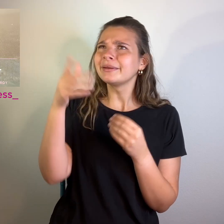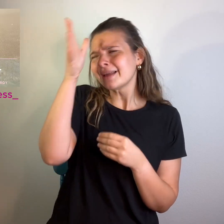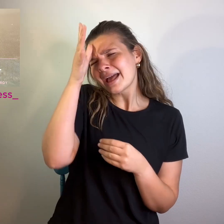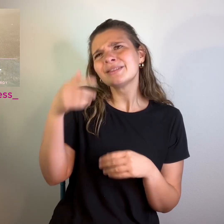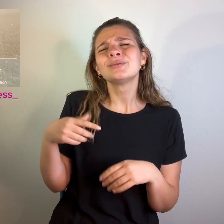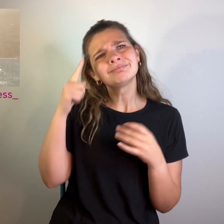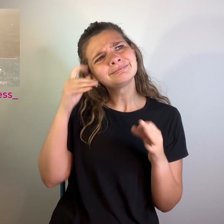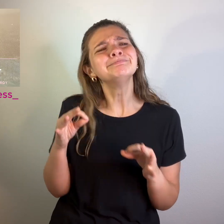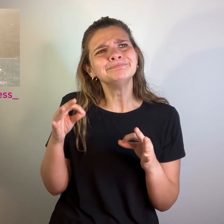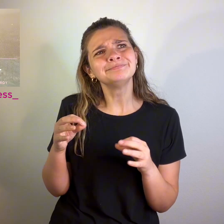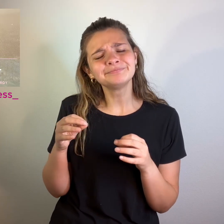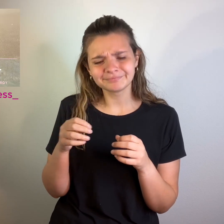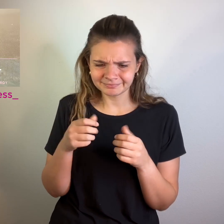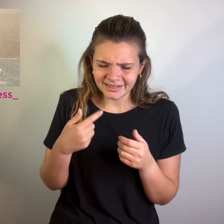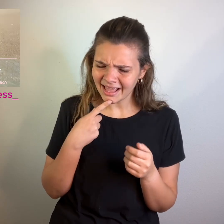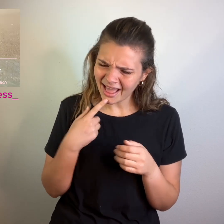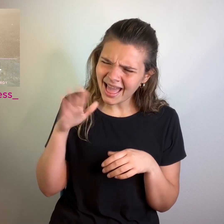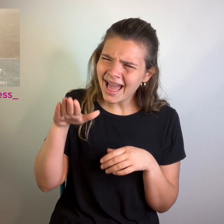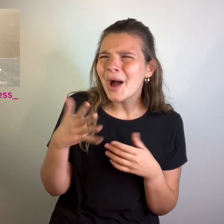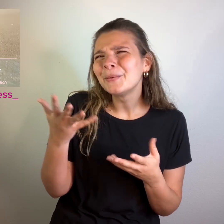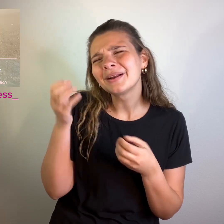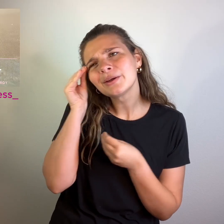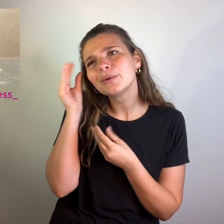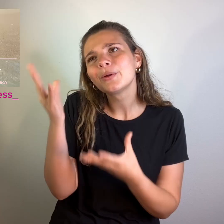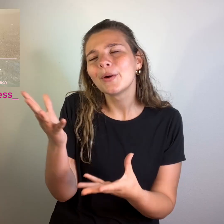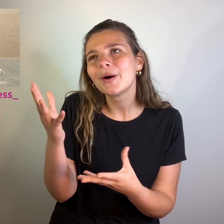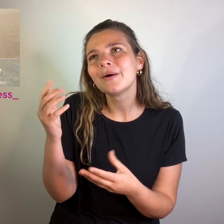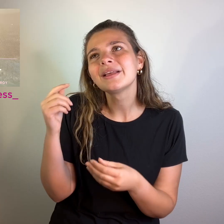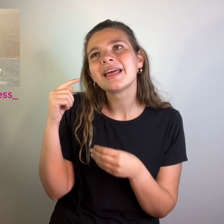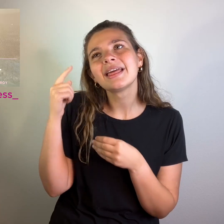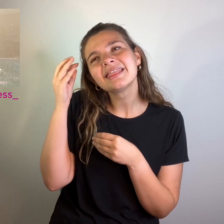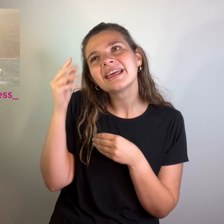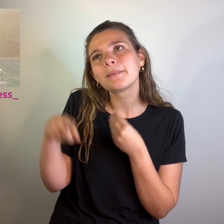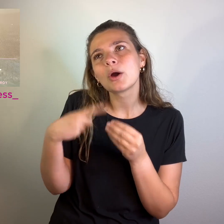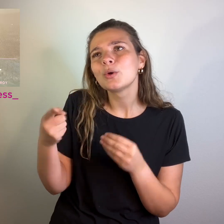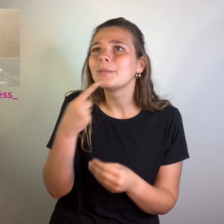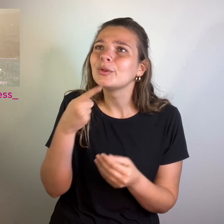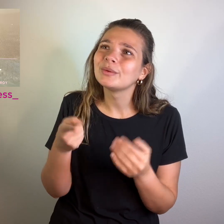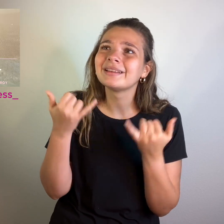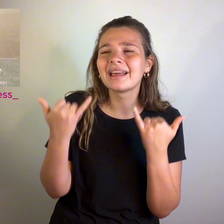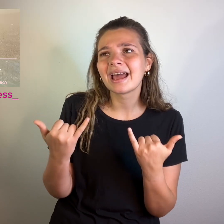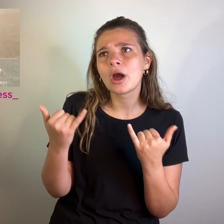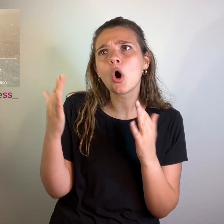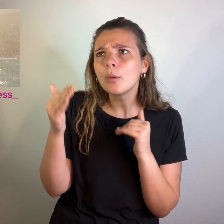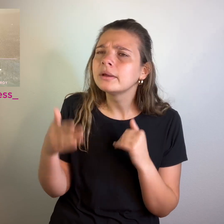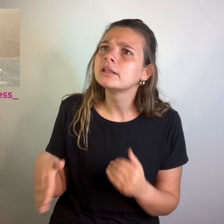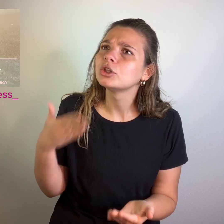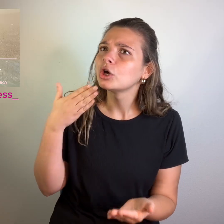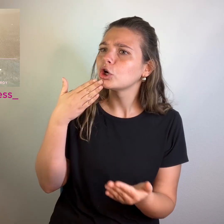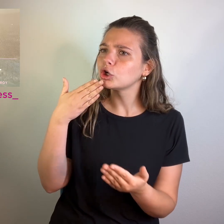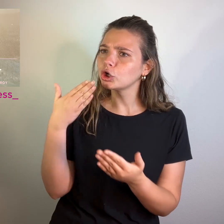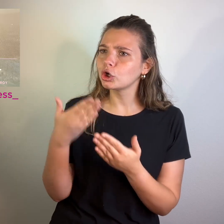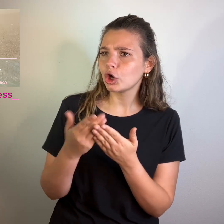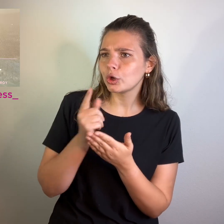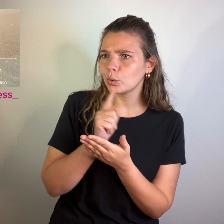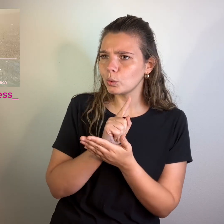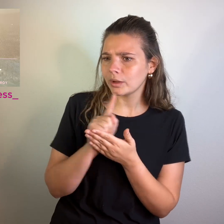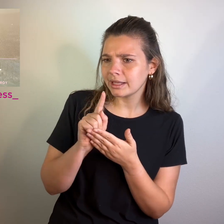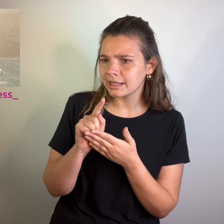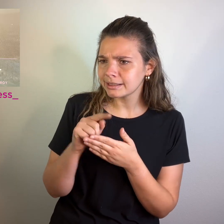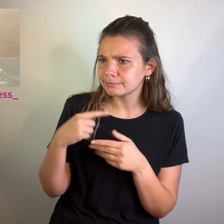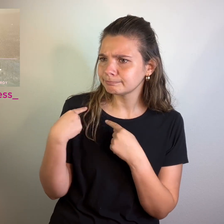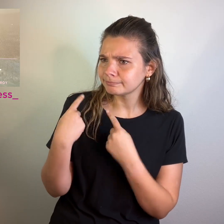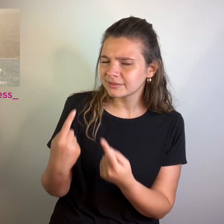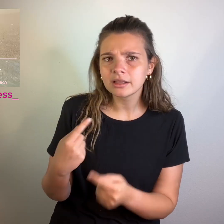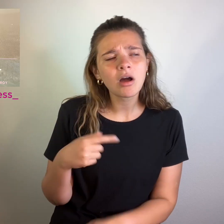him a message. I was like, hey, I just wanted to let you know that I was thinking of you. I miss you today. I hope you're having a good midweek. And he was like, Sami,